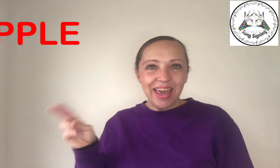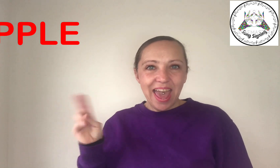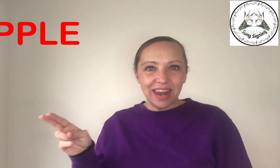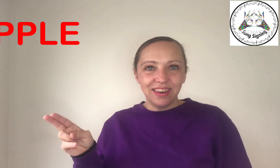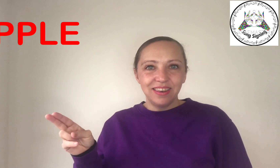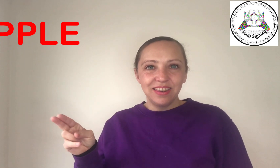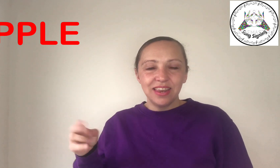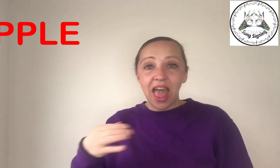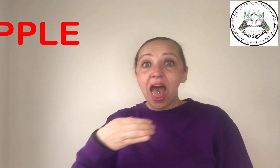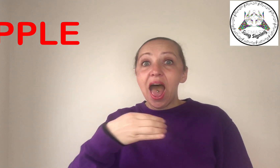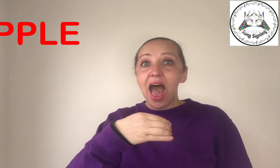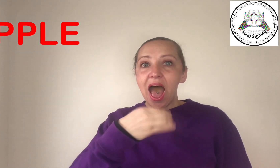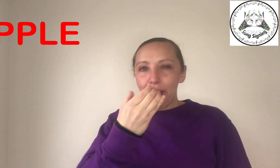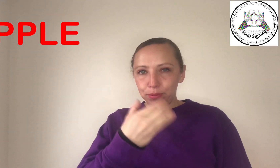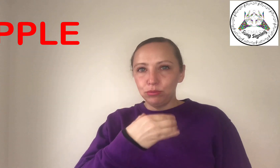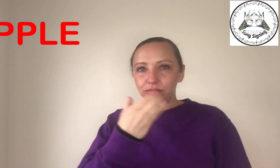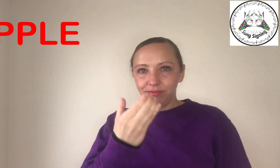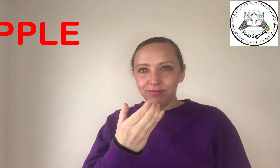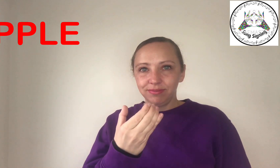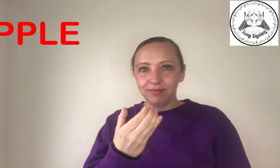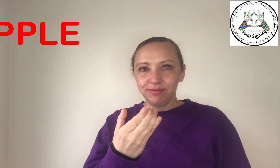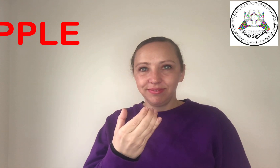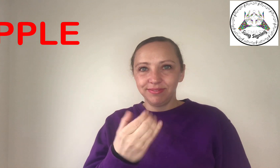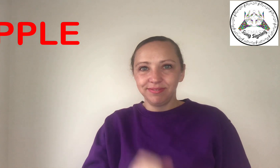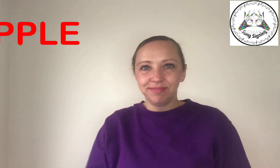Again, apple.